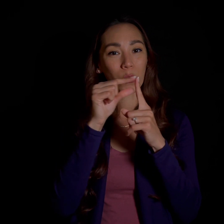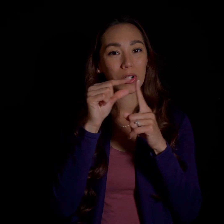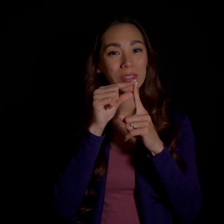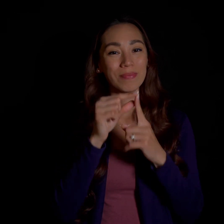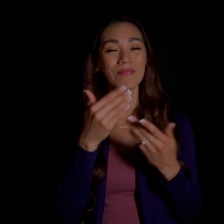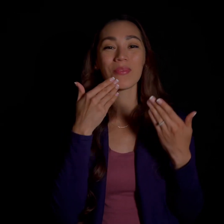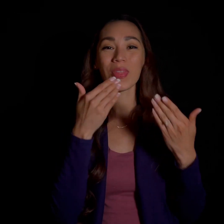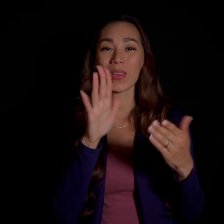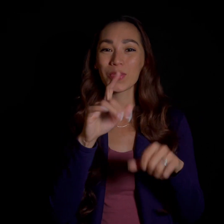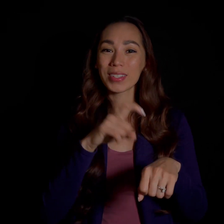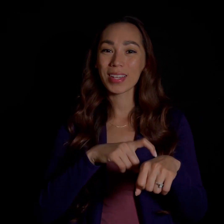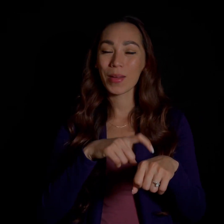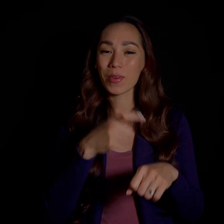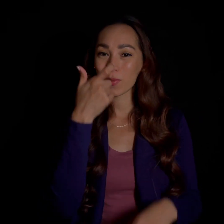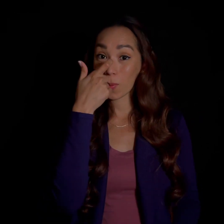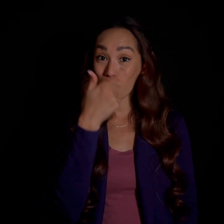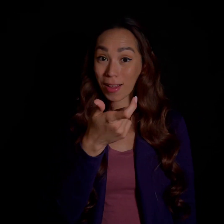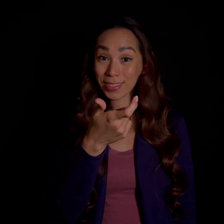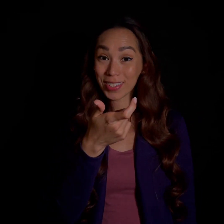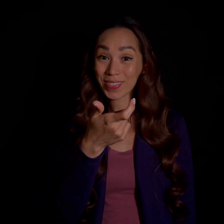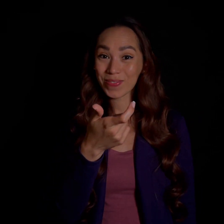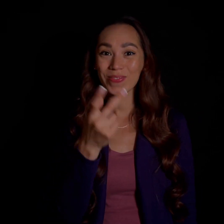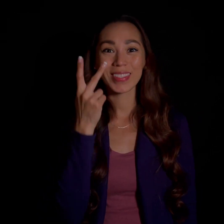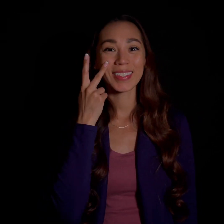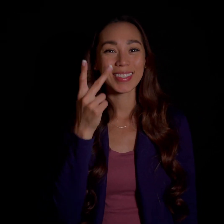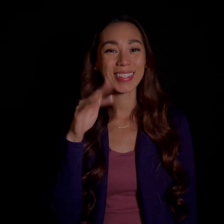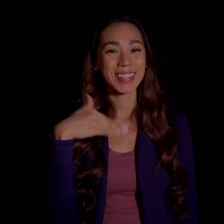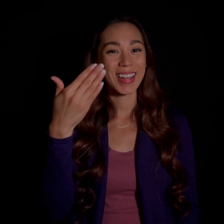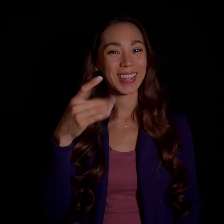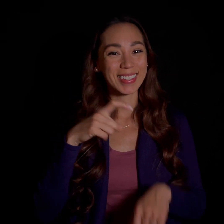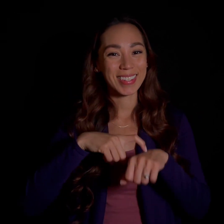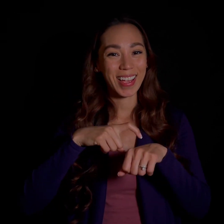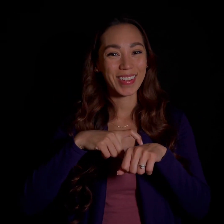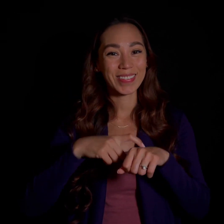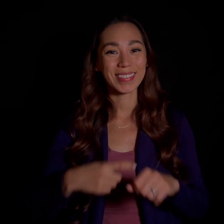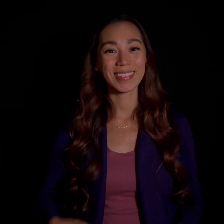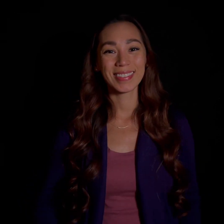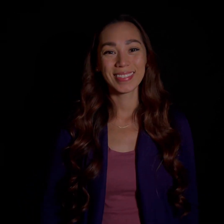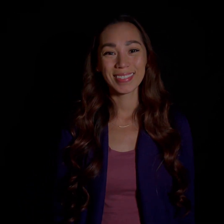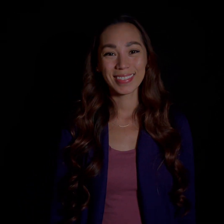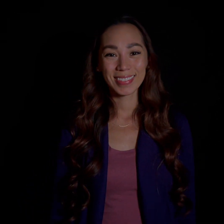words. Thank you so much for your time and for watching, and I will see you next time.